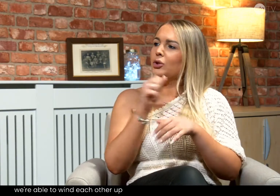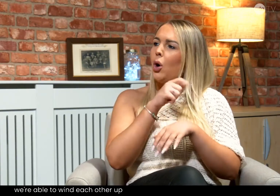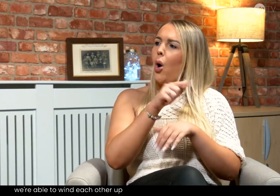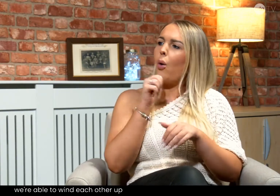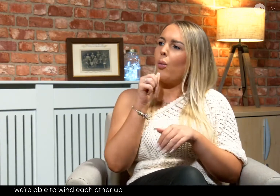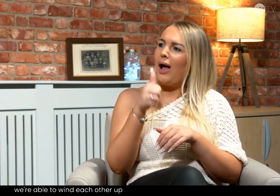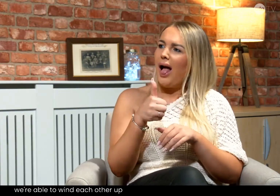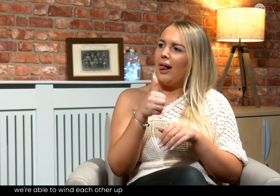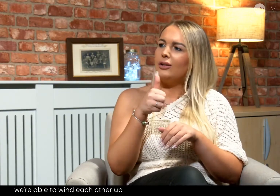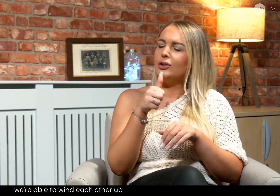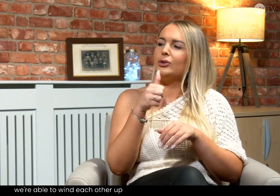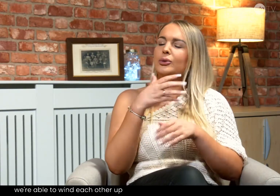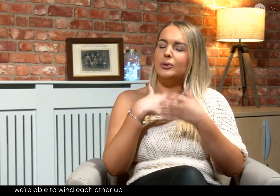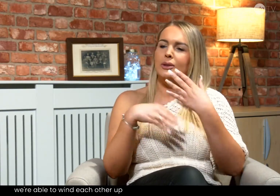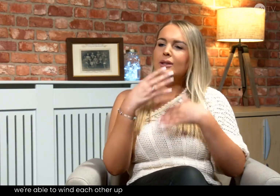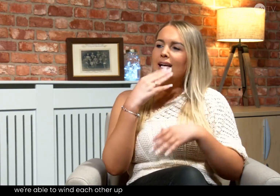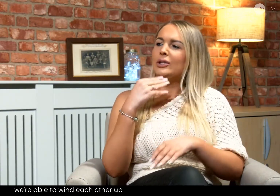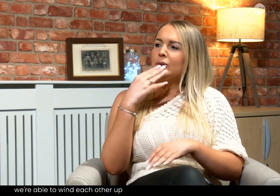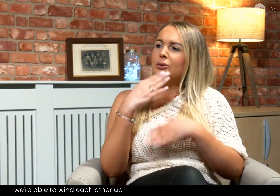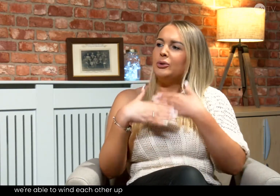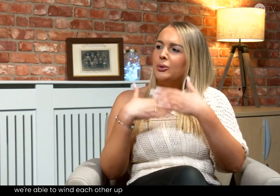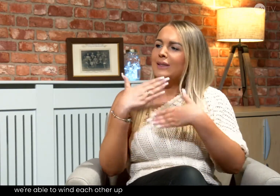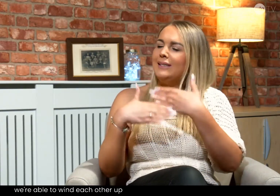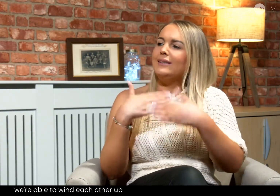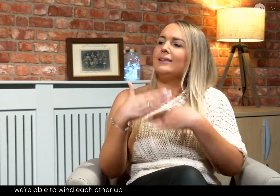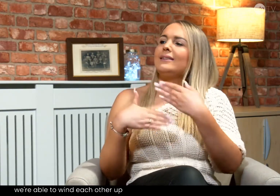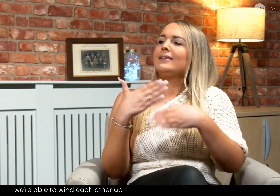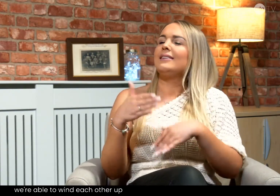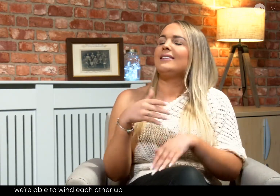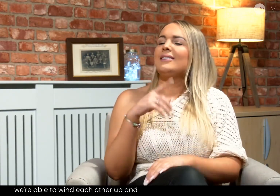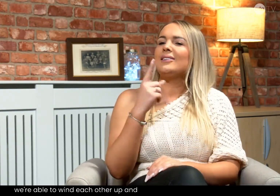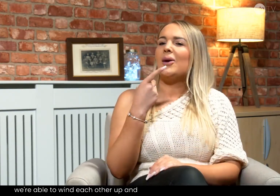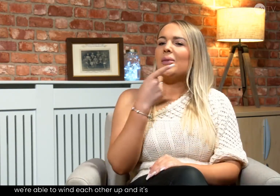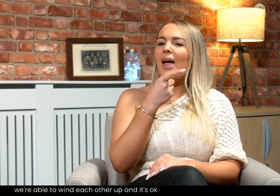mean Samantha. And it took her quite a while to get used to that.